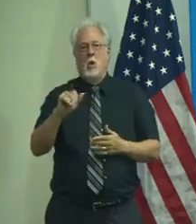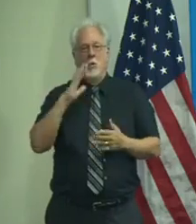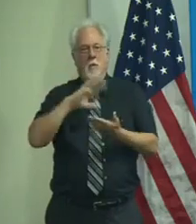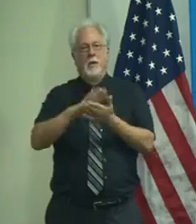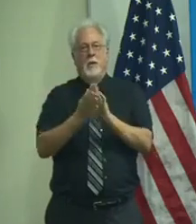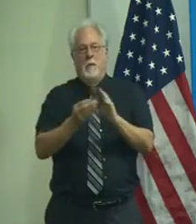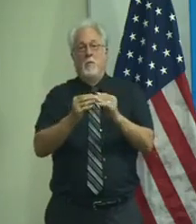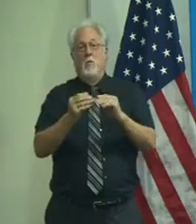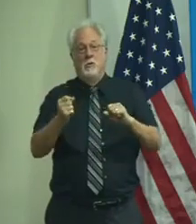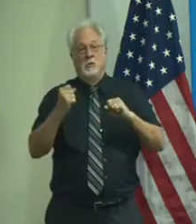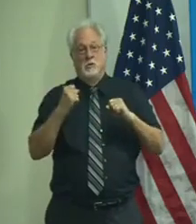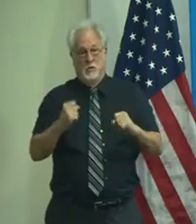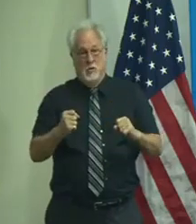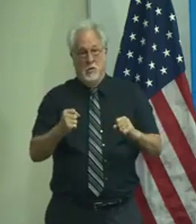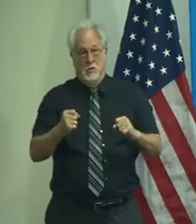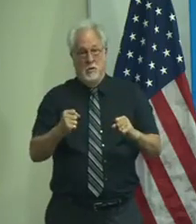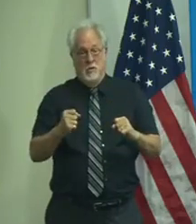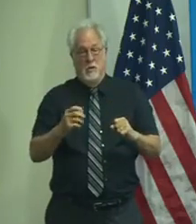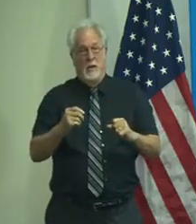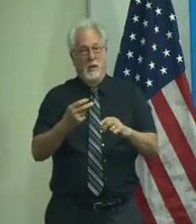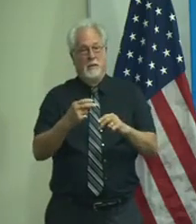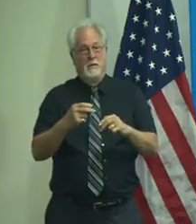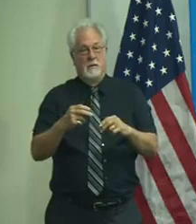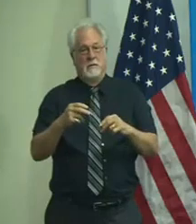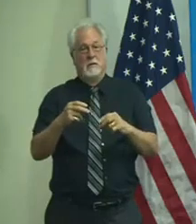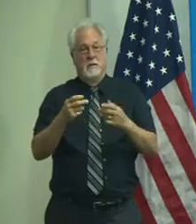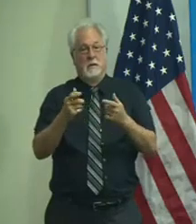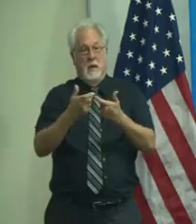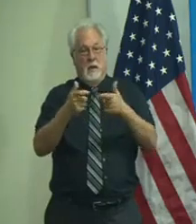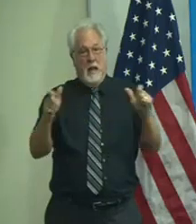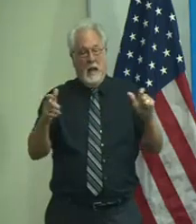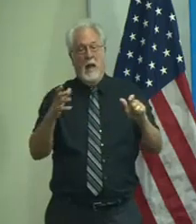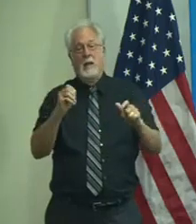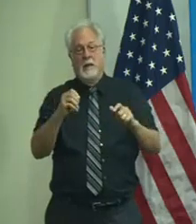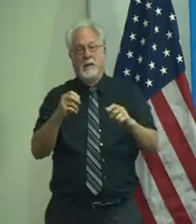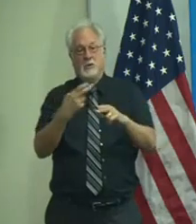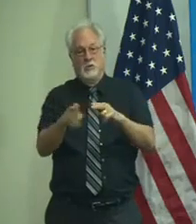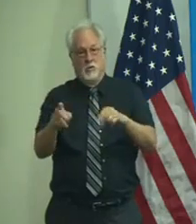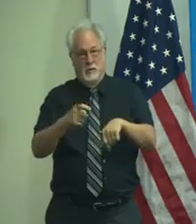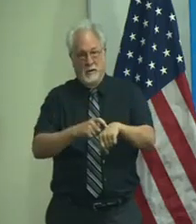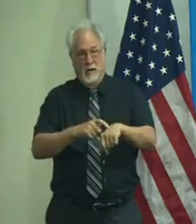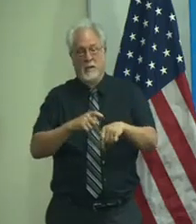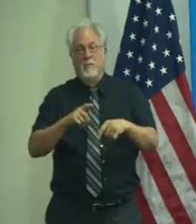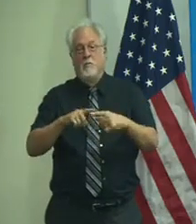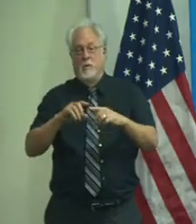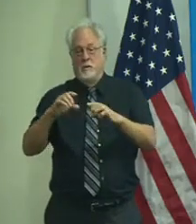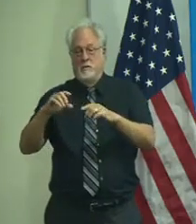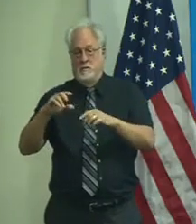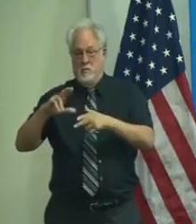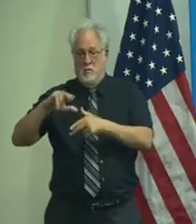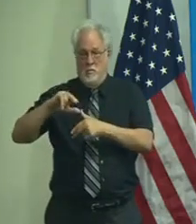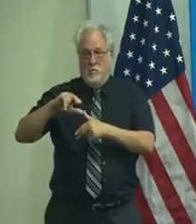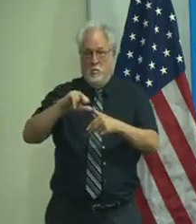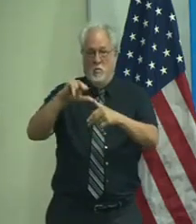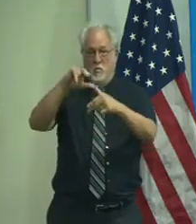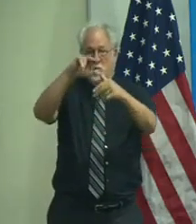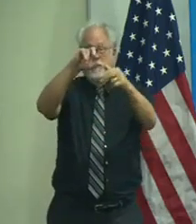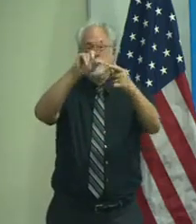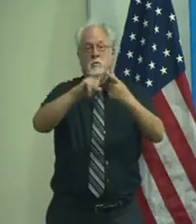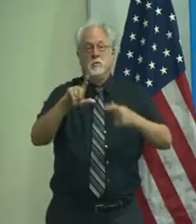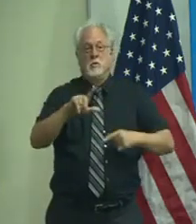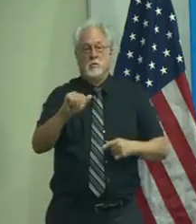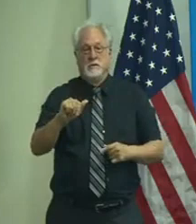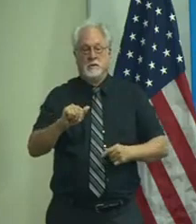strengthen significantly and in a relatively short period of time as it starts moving through the Gulf towards Louisiana.